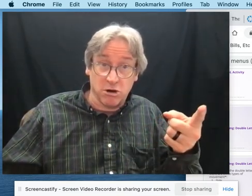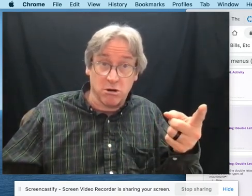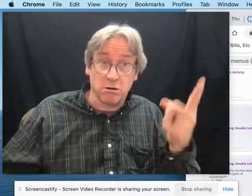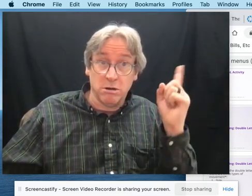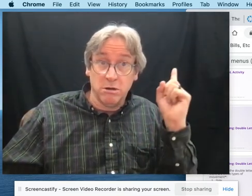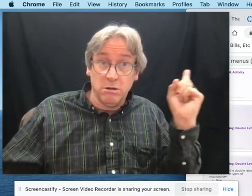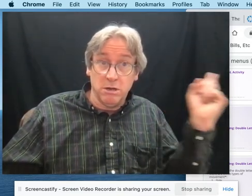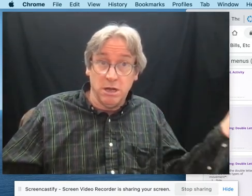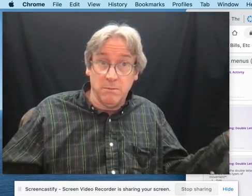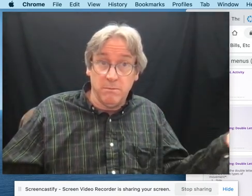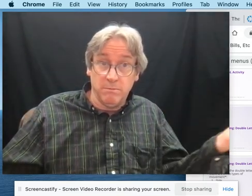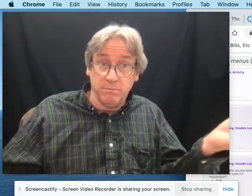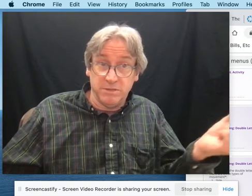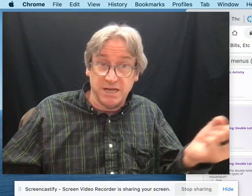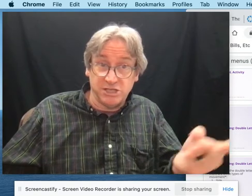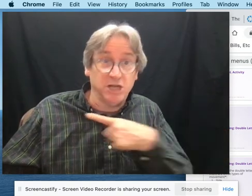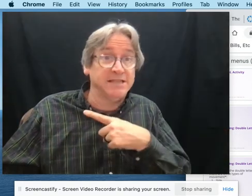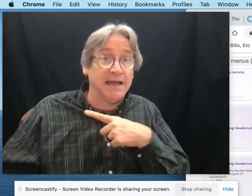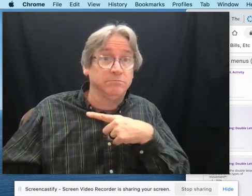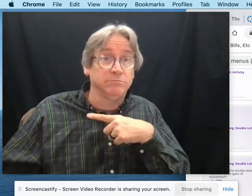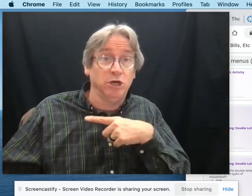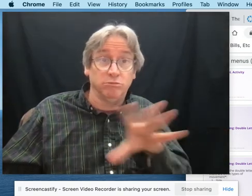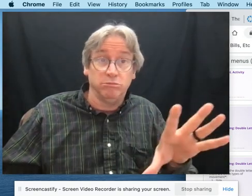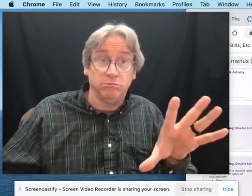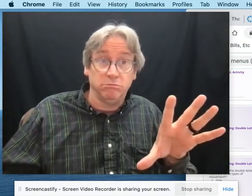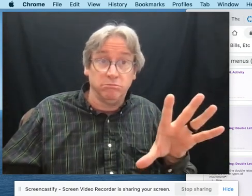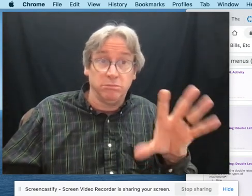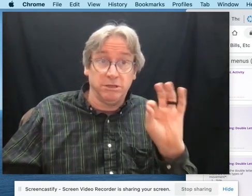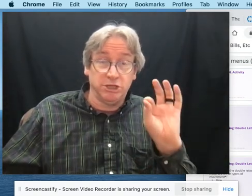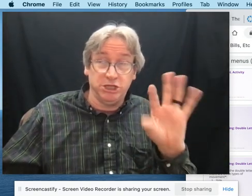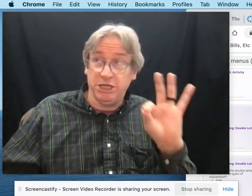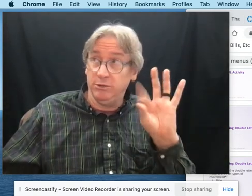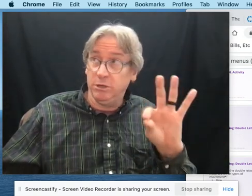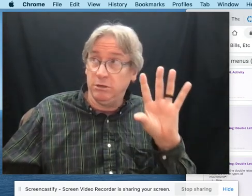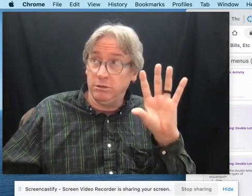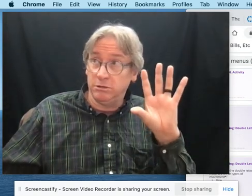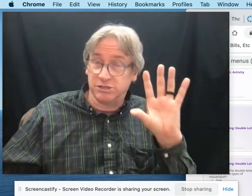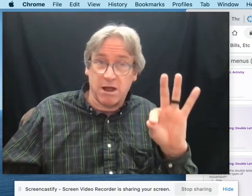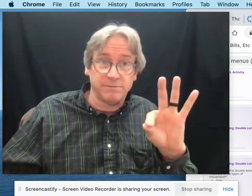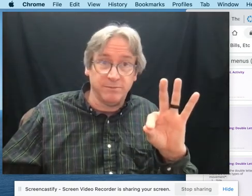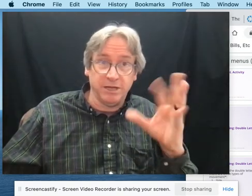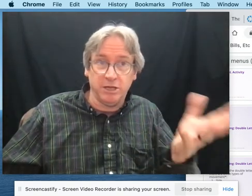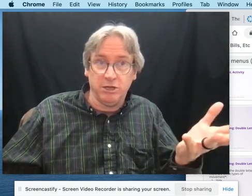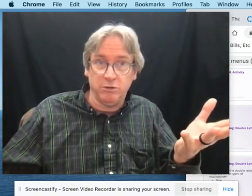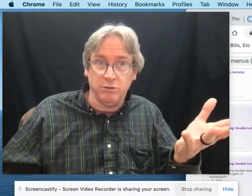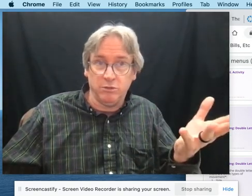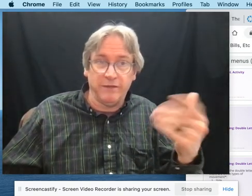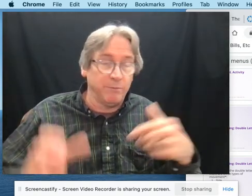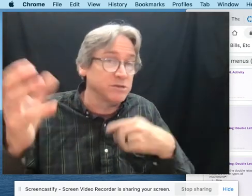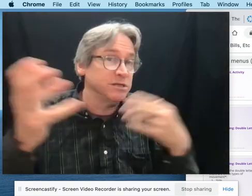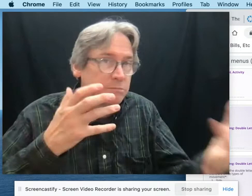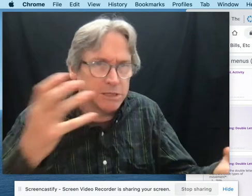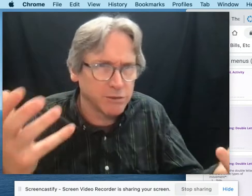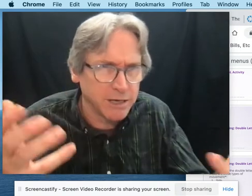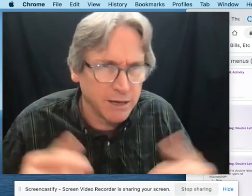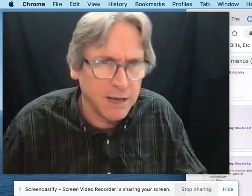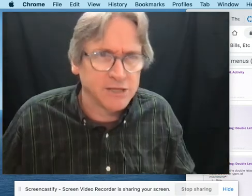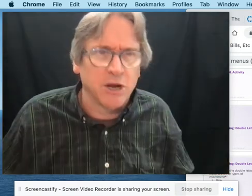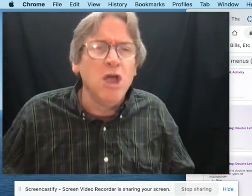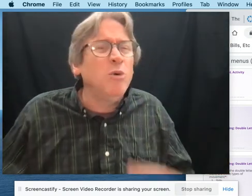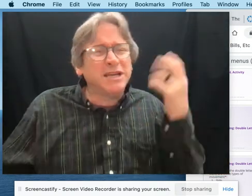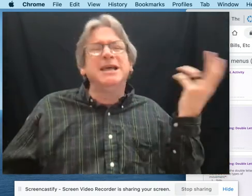conversation starter does just that. So she will describe something and you and the person is